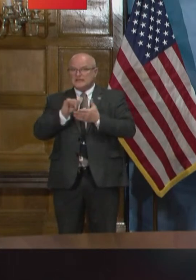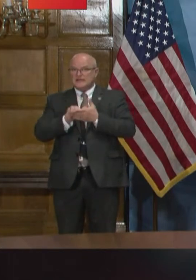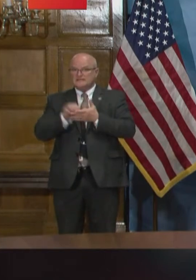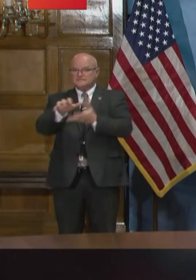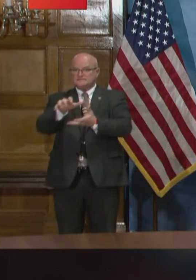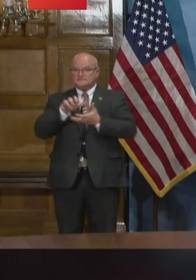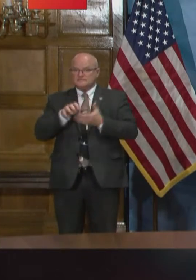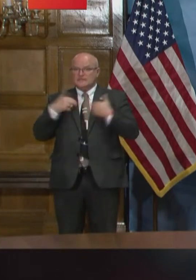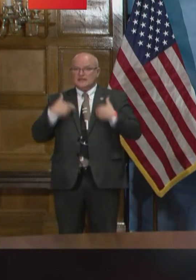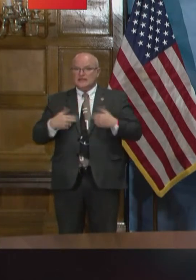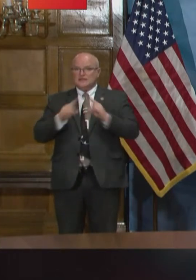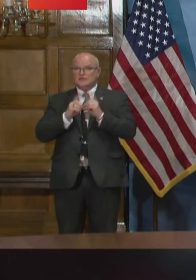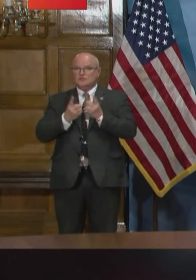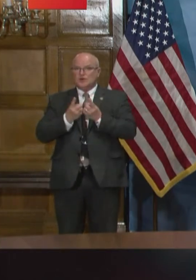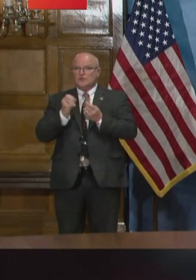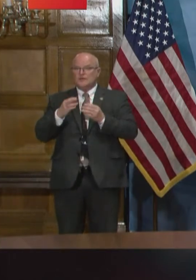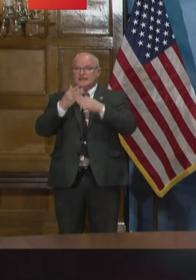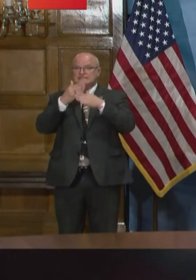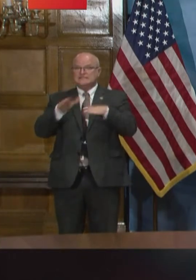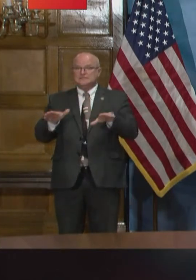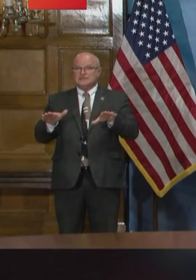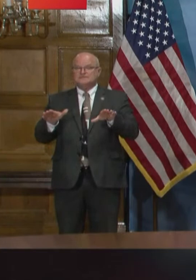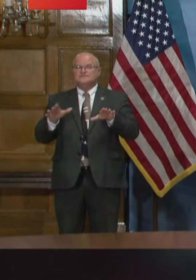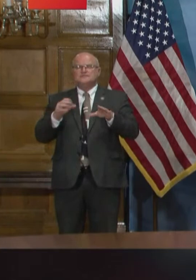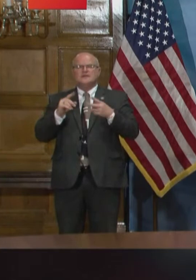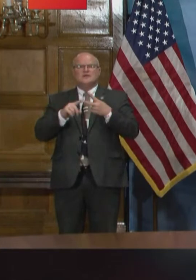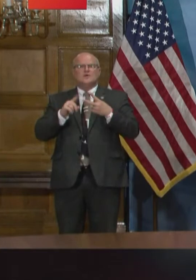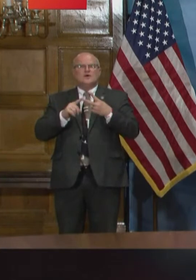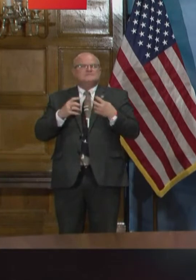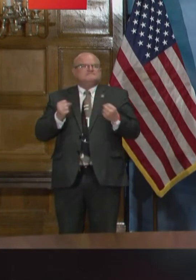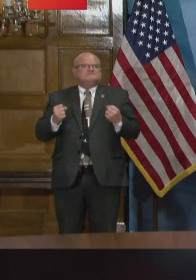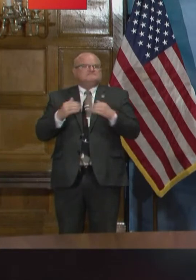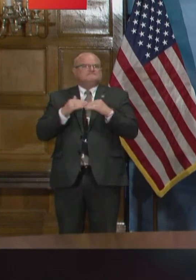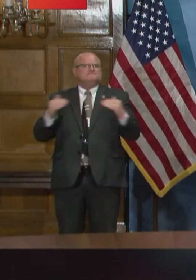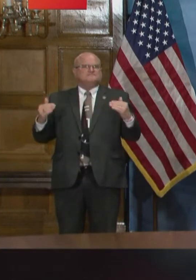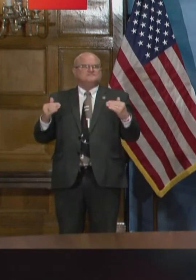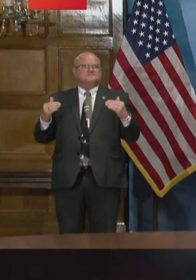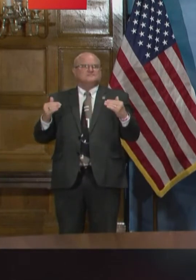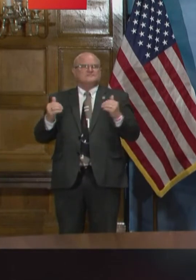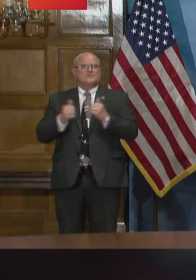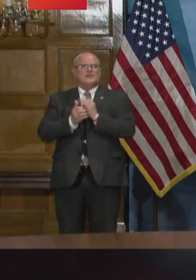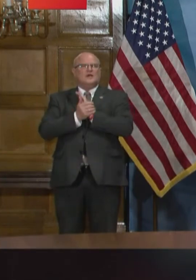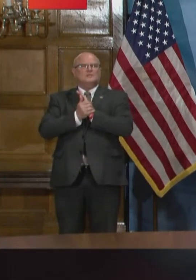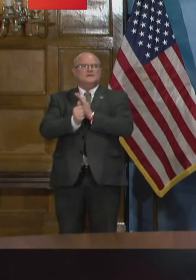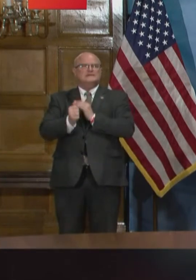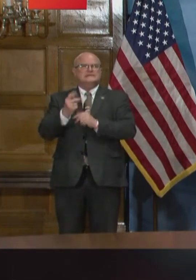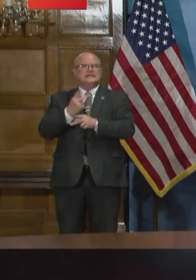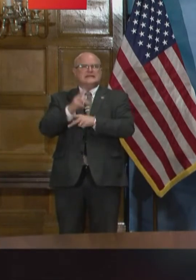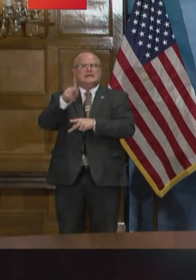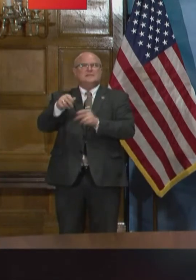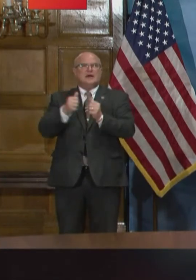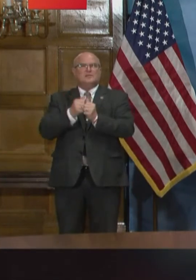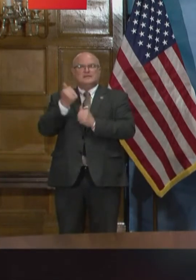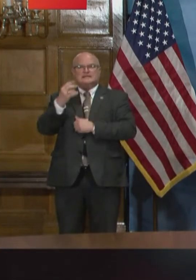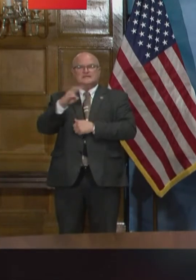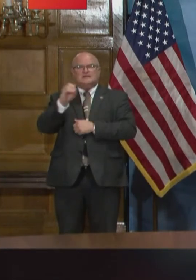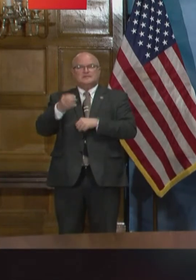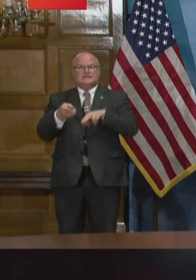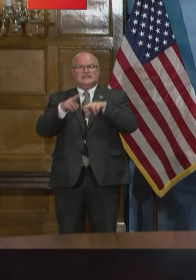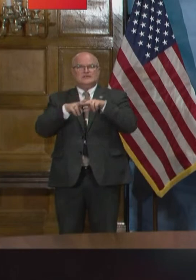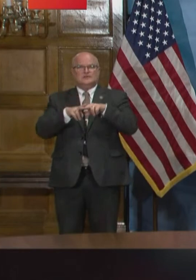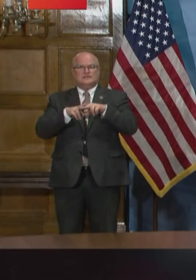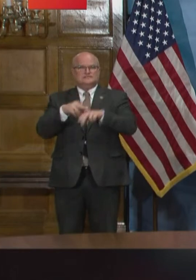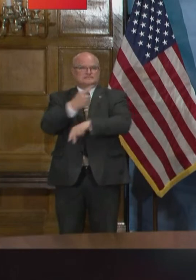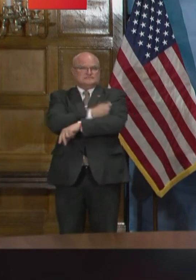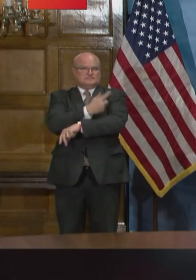allocated to the health department, or is that split? And what's your confidence level in the ability to keep up with the 17% increase in